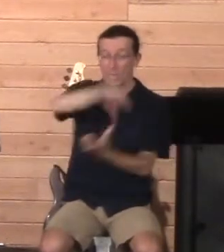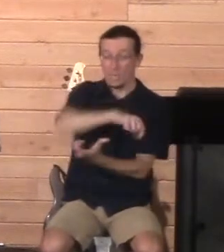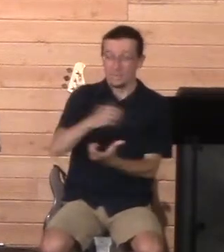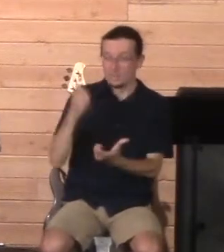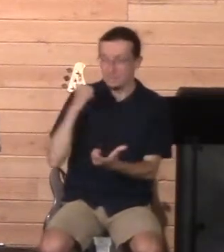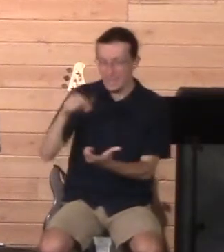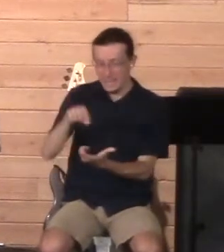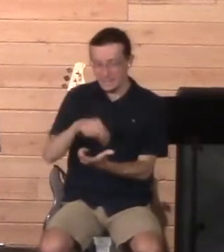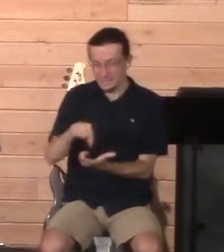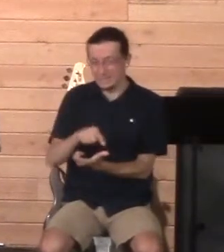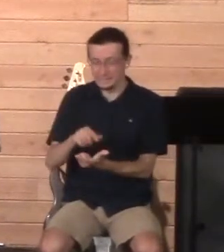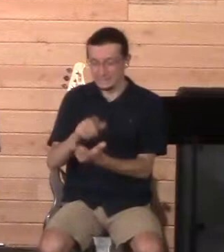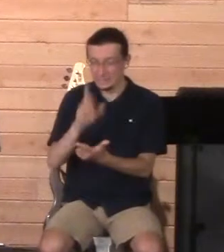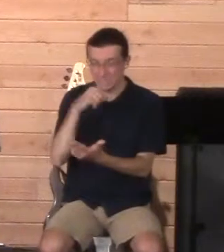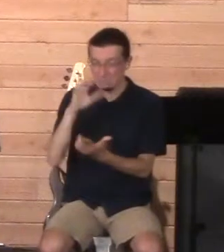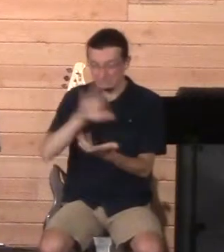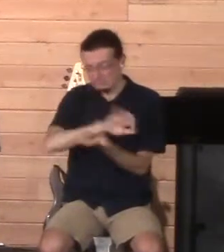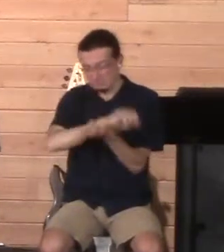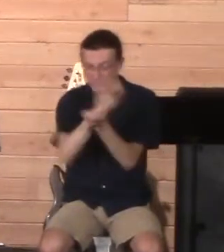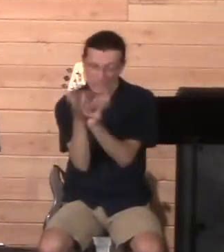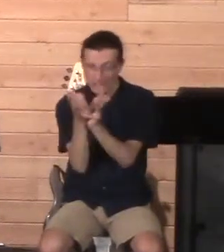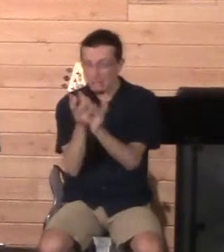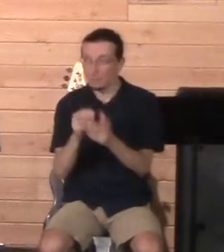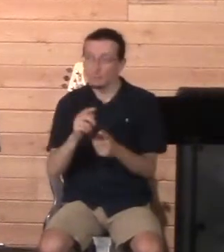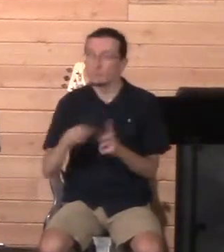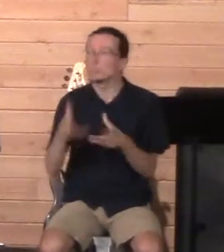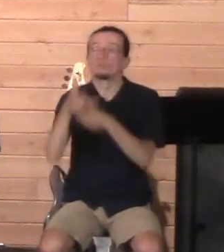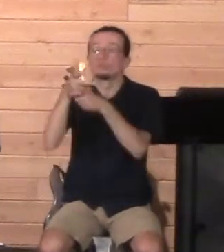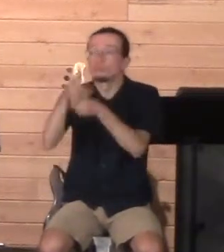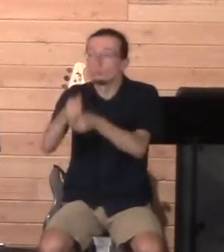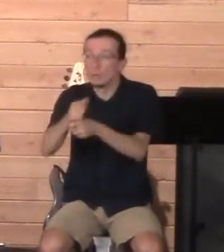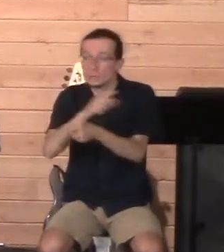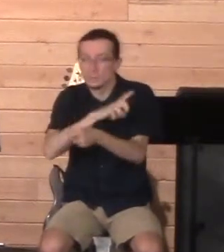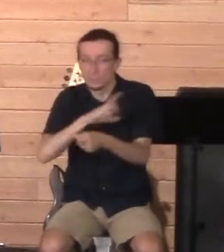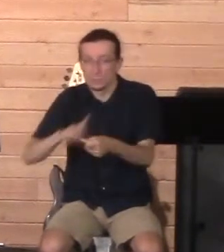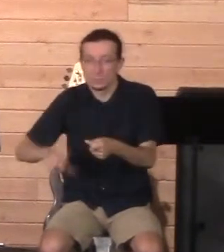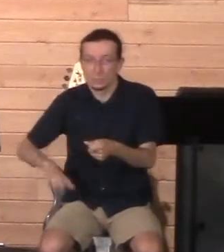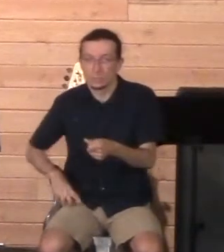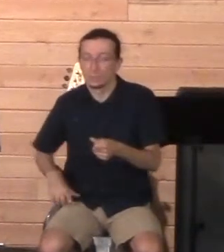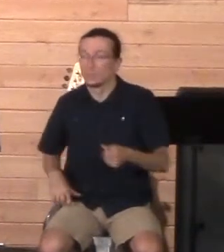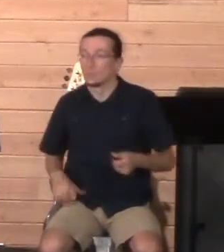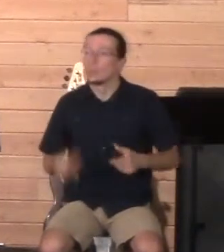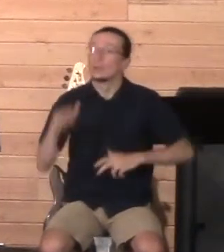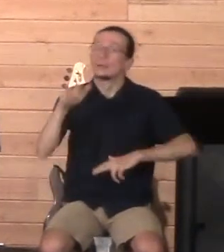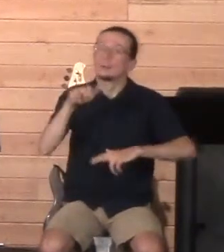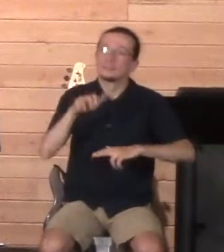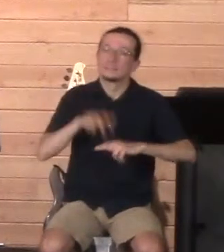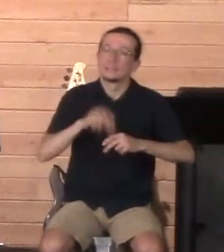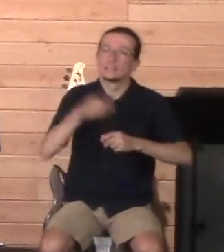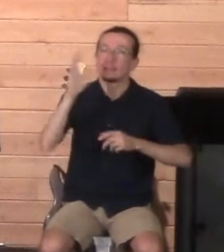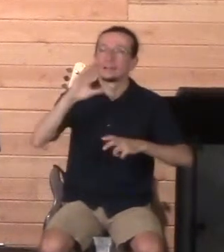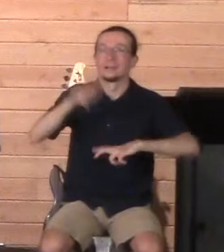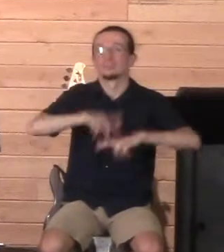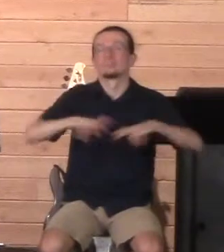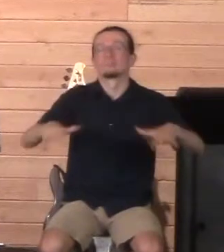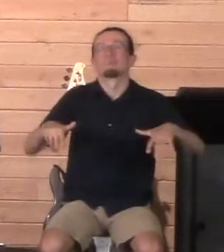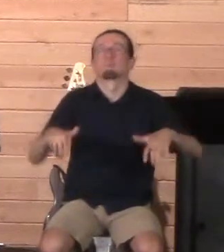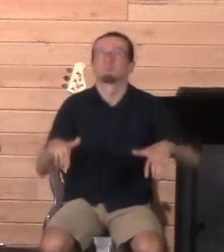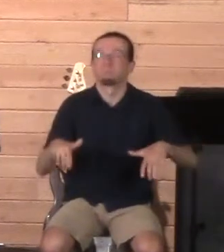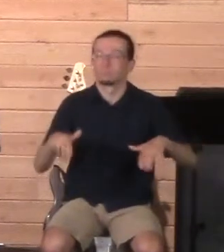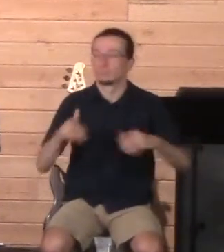But just trust the Lord. Sit in the recliner who God is and just let